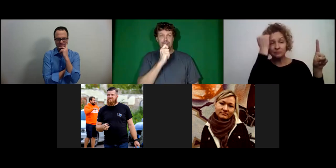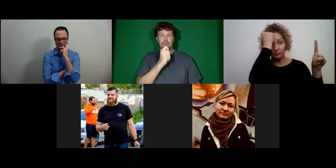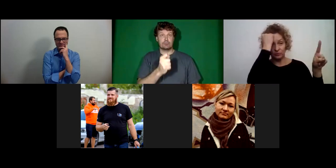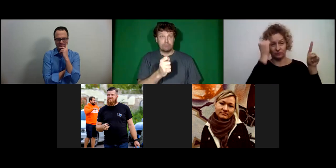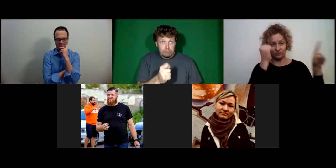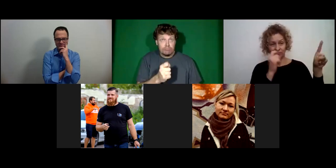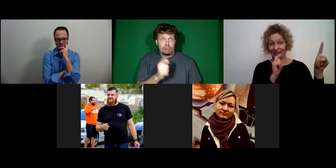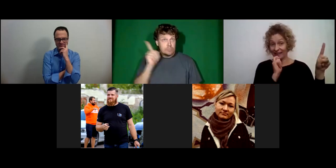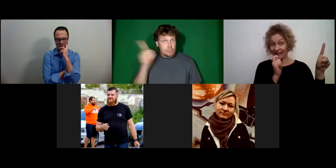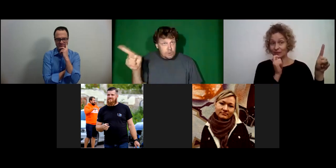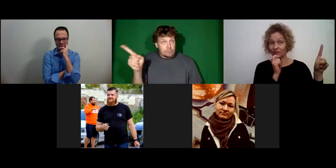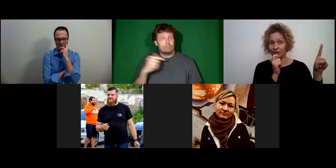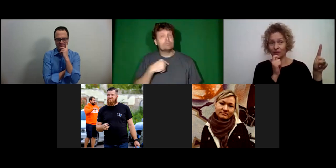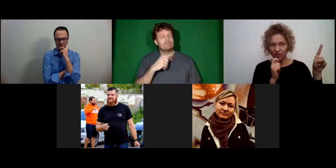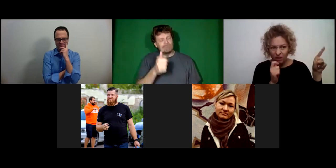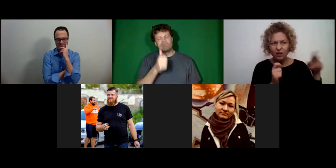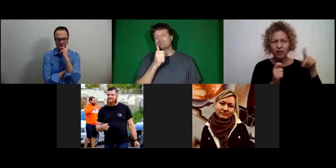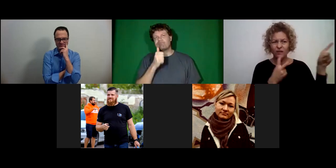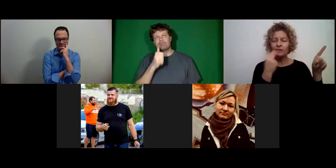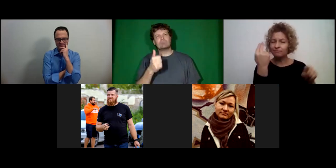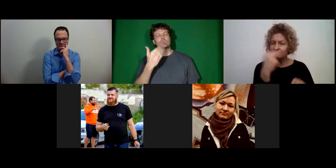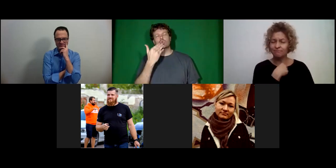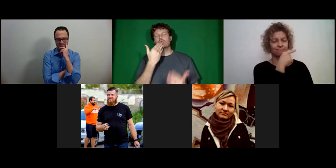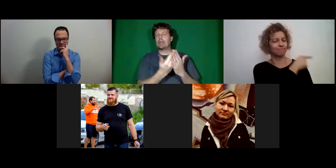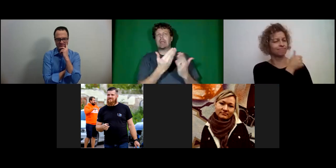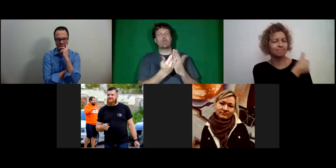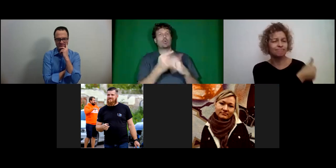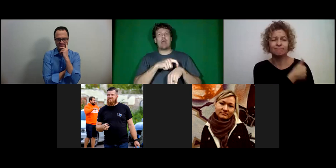who was your, who's your